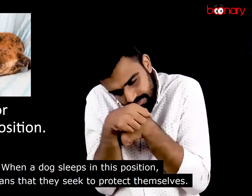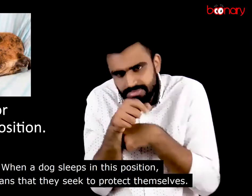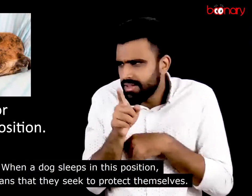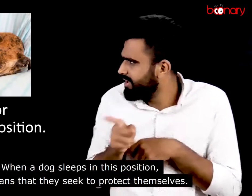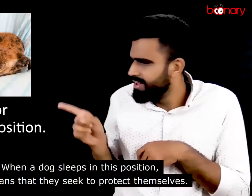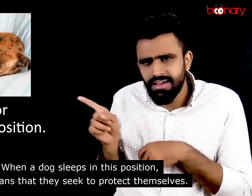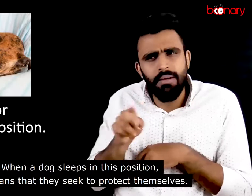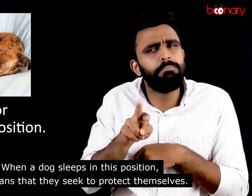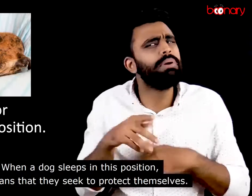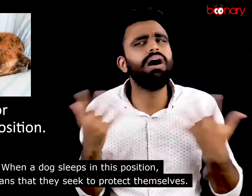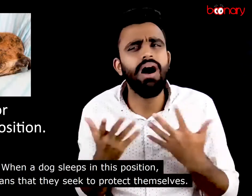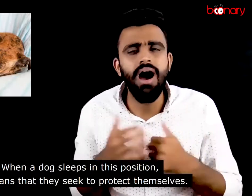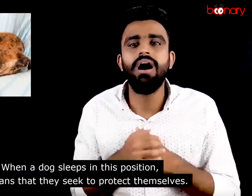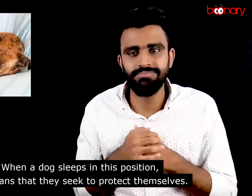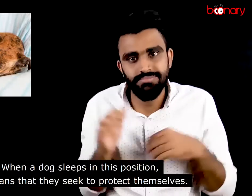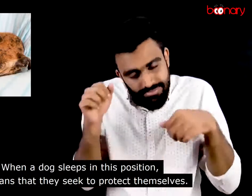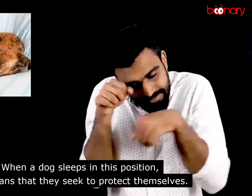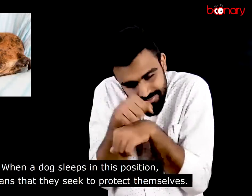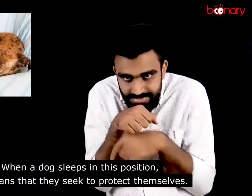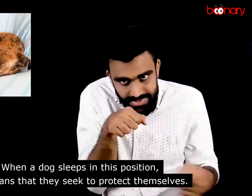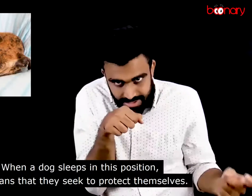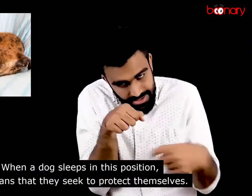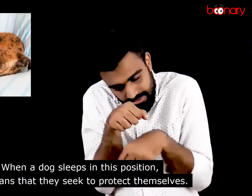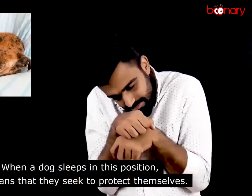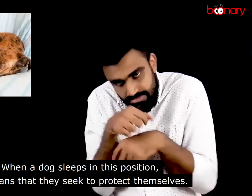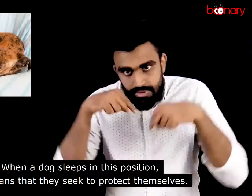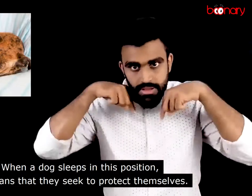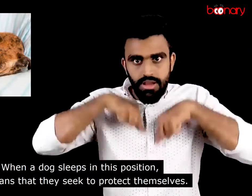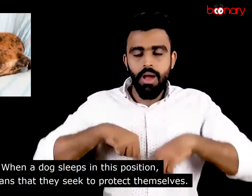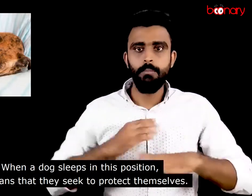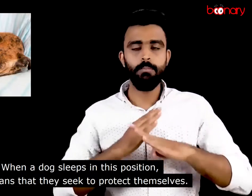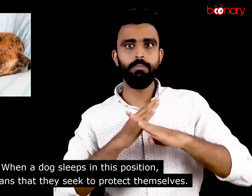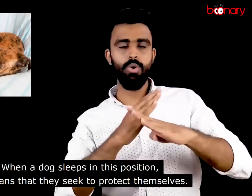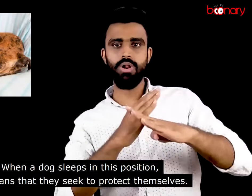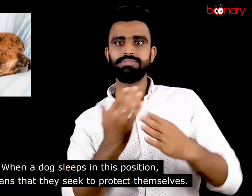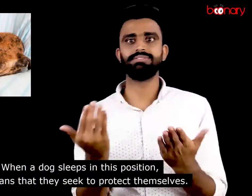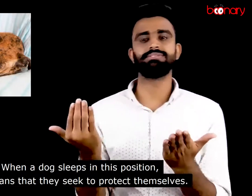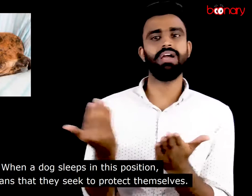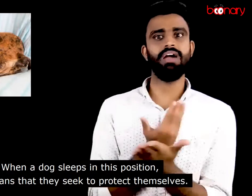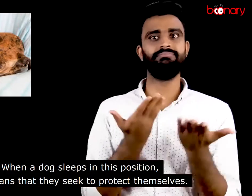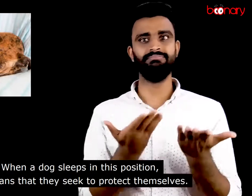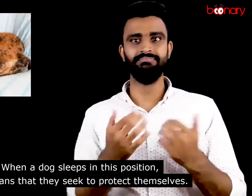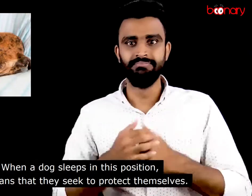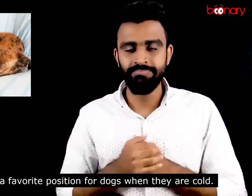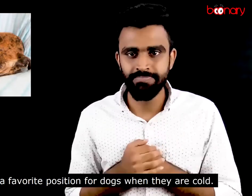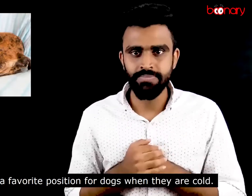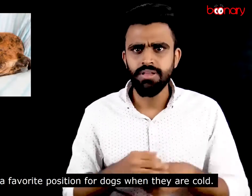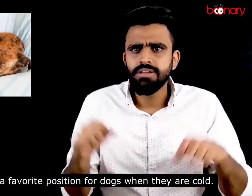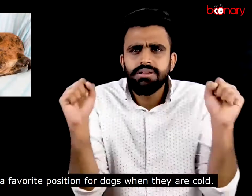When a dog sleeps in this position, it means that they seek to protect themselves.